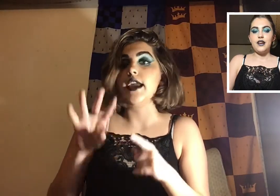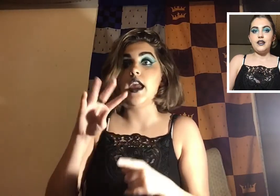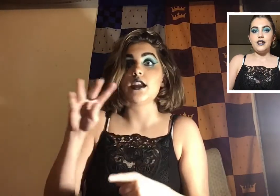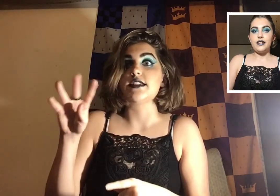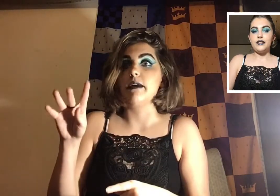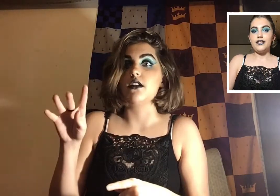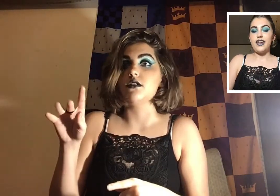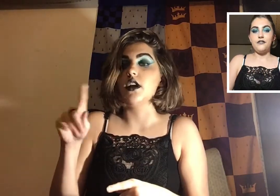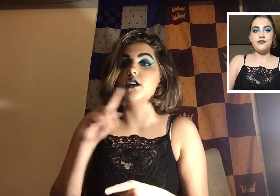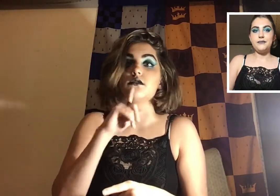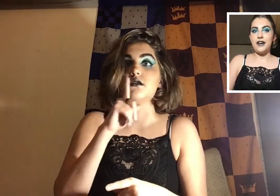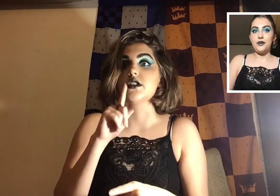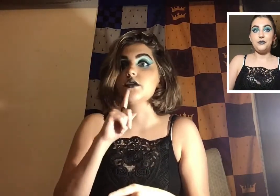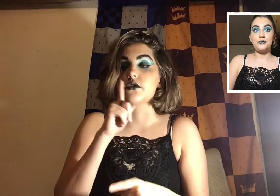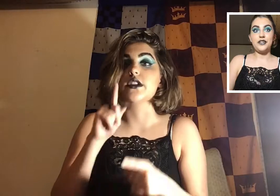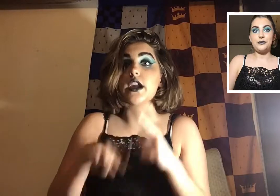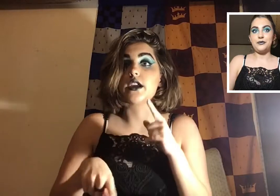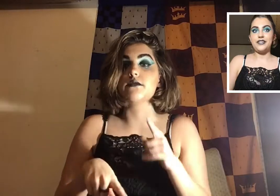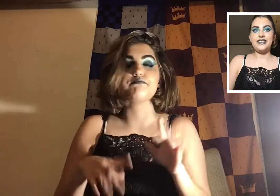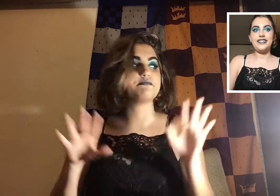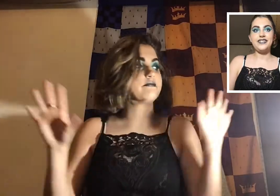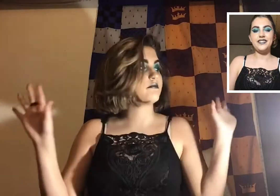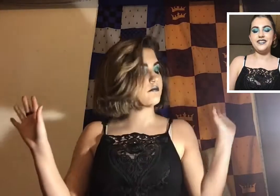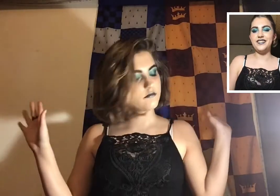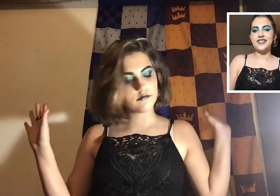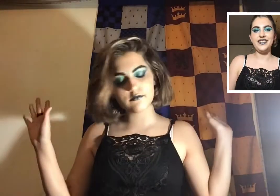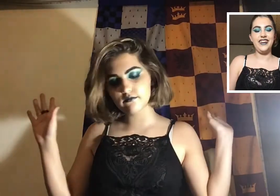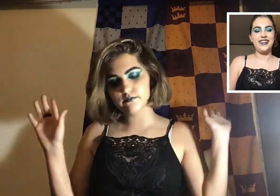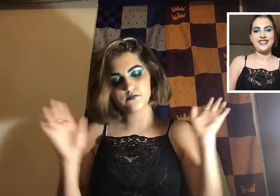I can't spell, really can't.